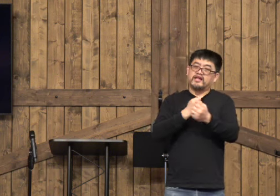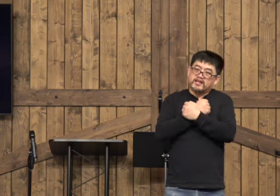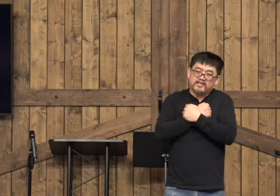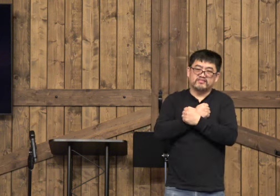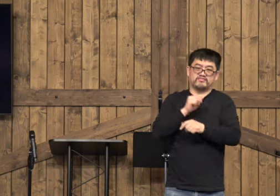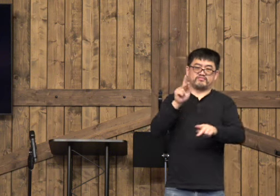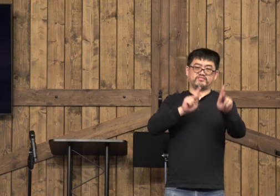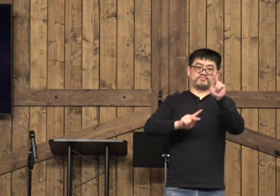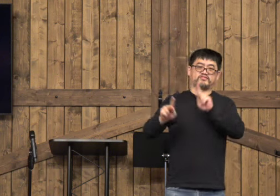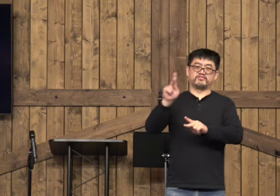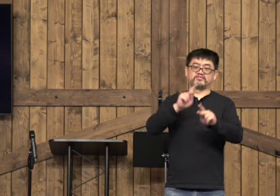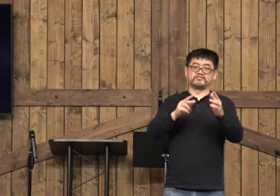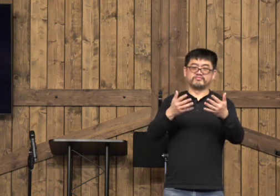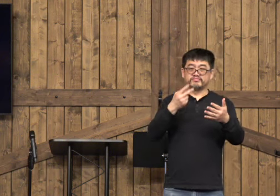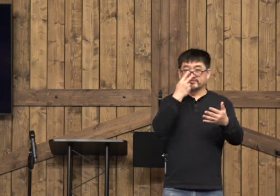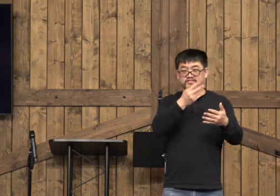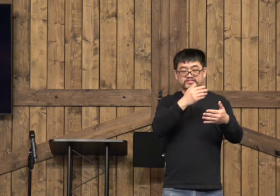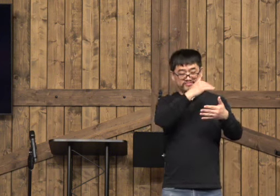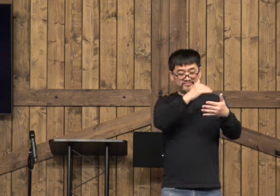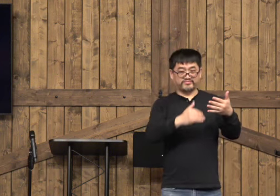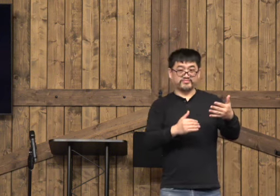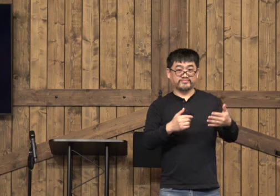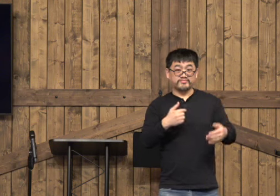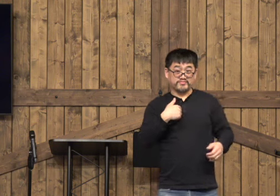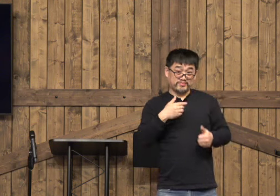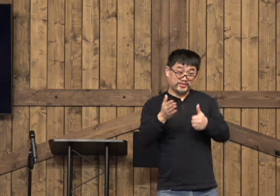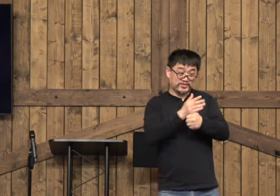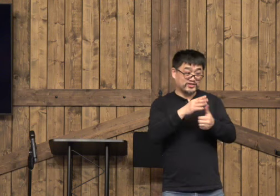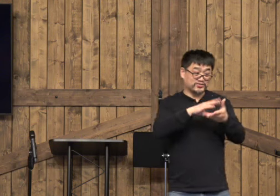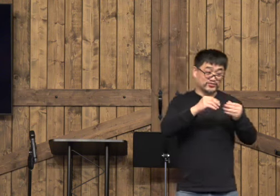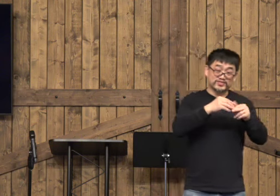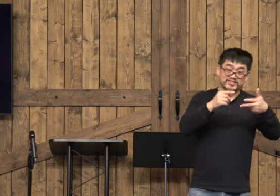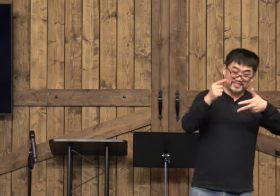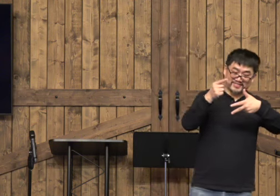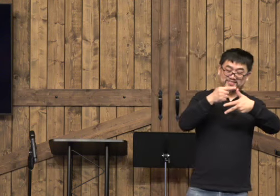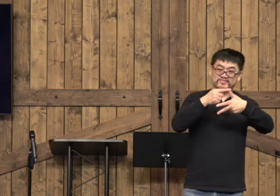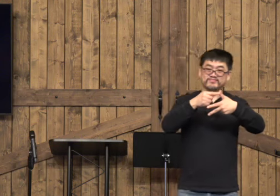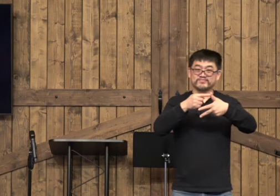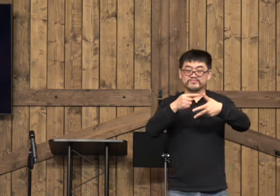what God has given us He's given us His love He doesn't want us to keep it He wants us to spread it to other people